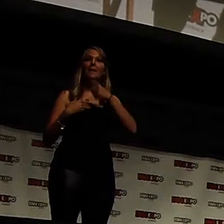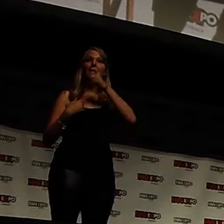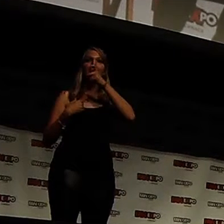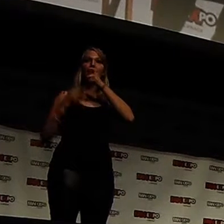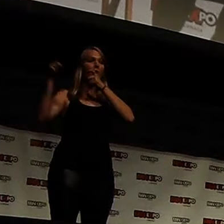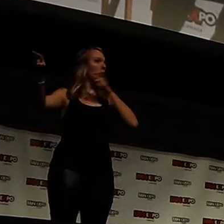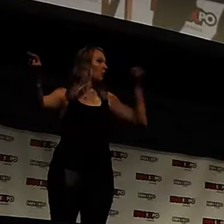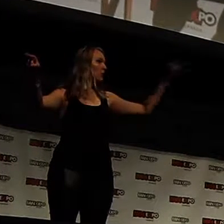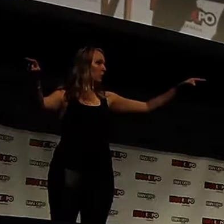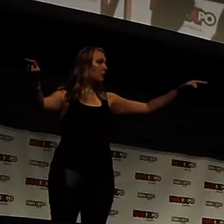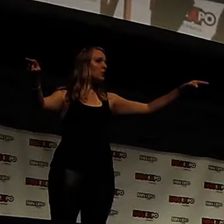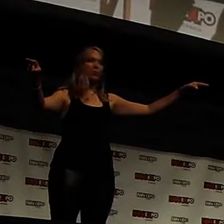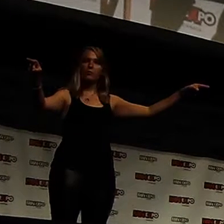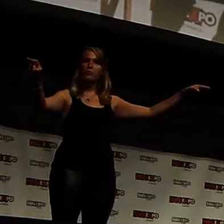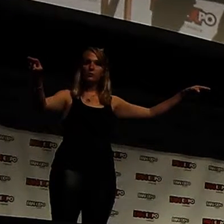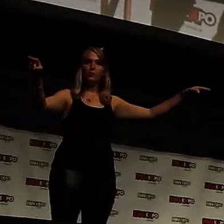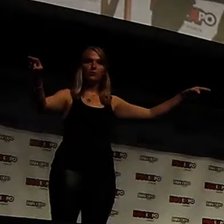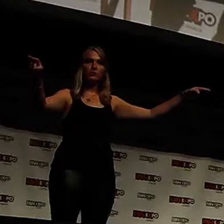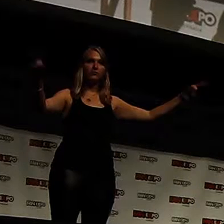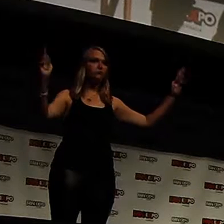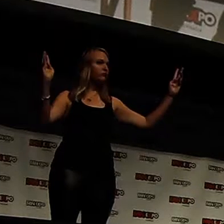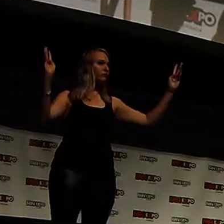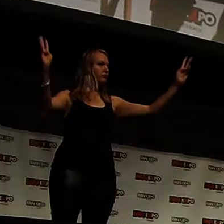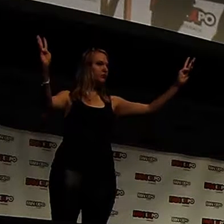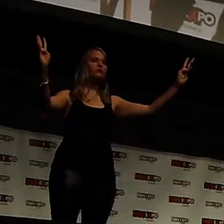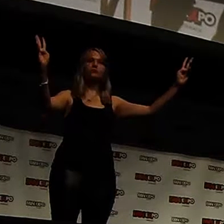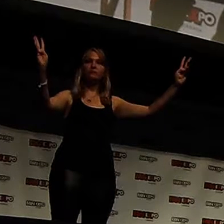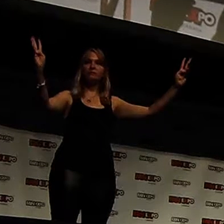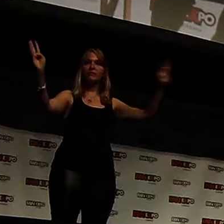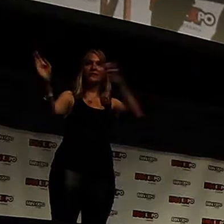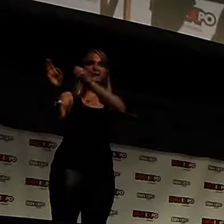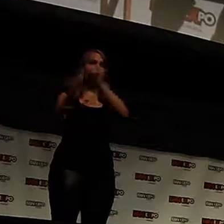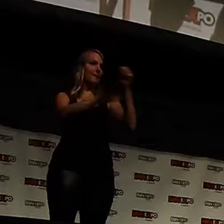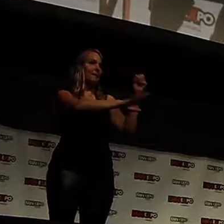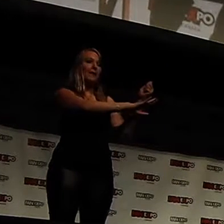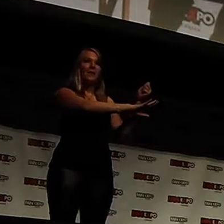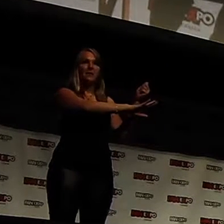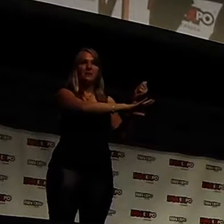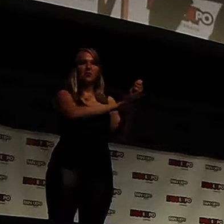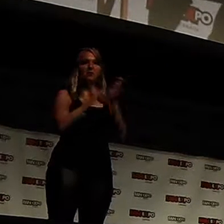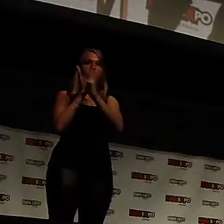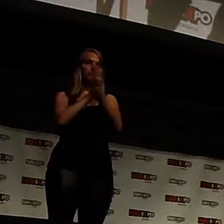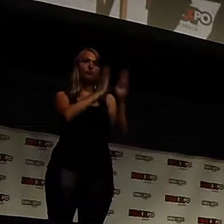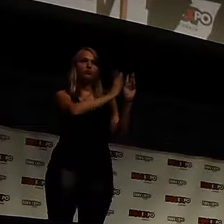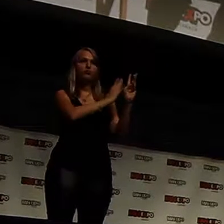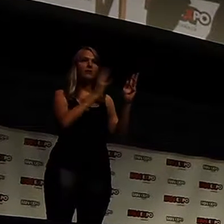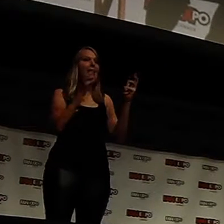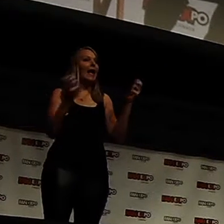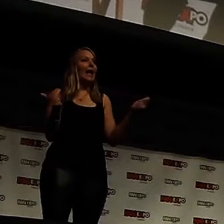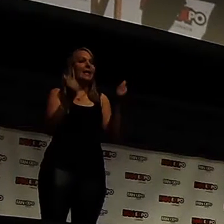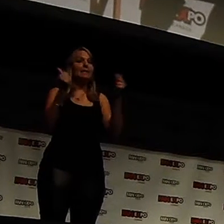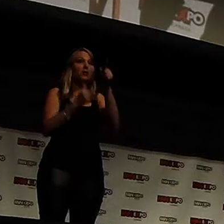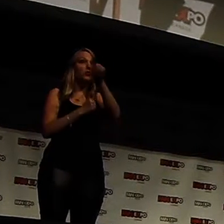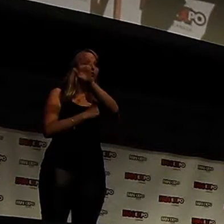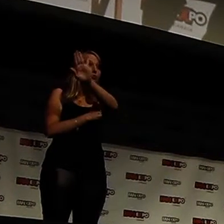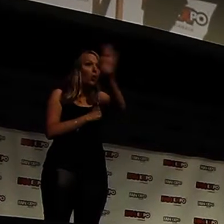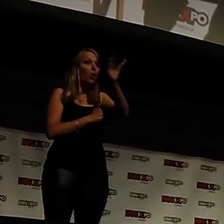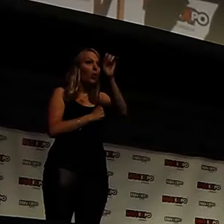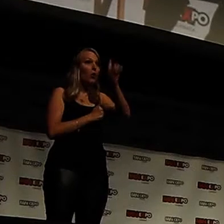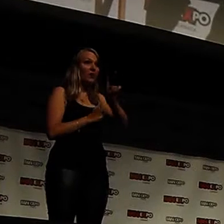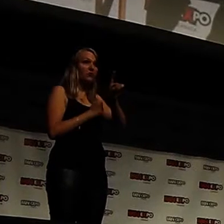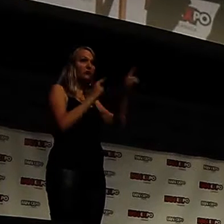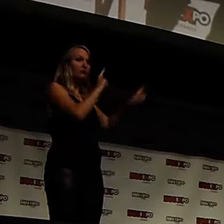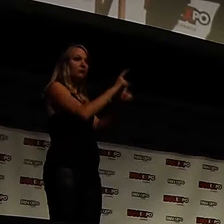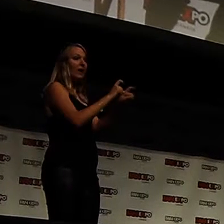the side of the aisles here. They're set up on stands, so you can just line up and we'll get to as many of your questions as possible. Fan